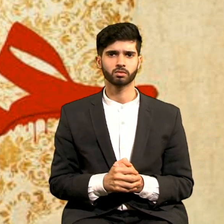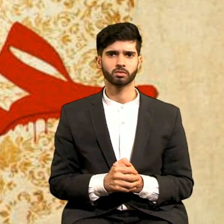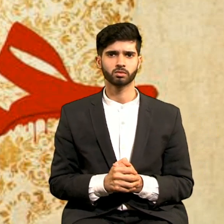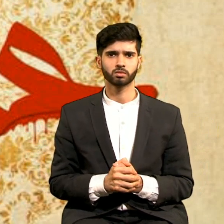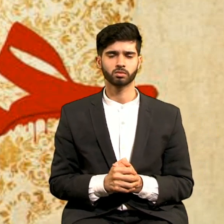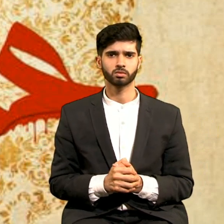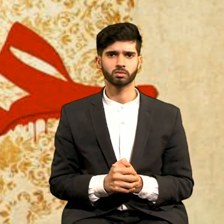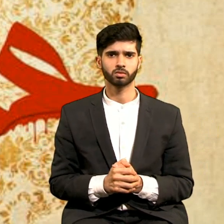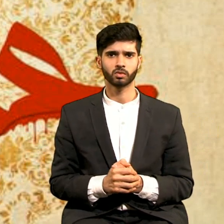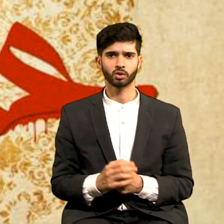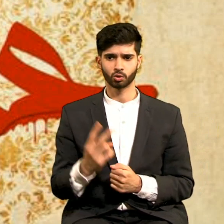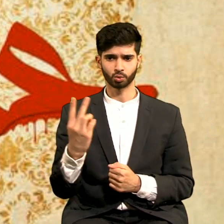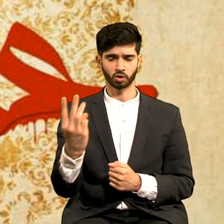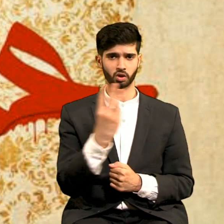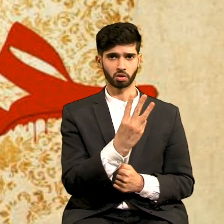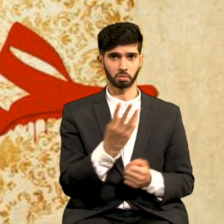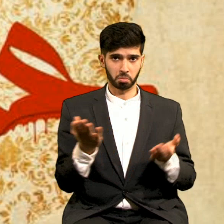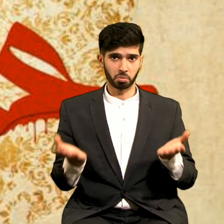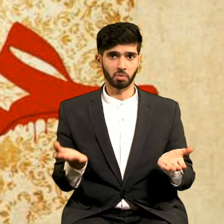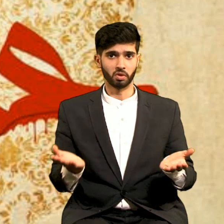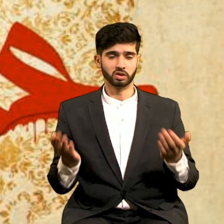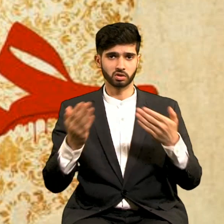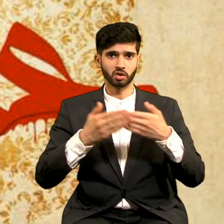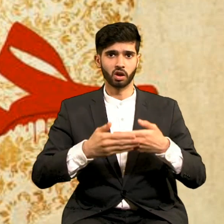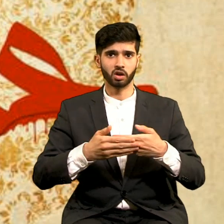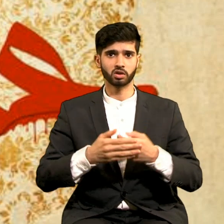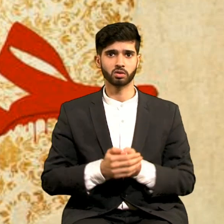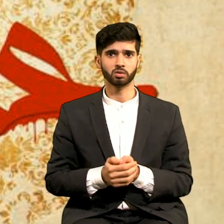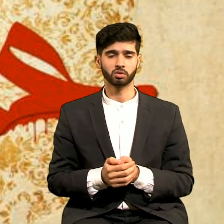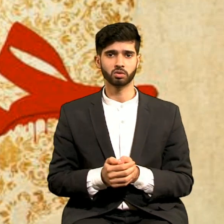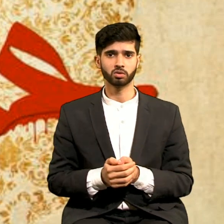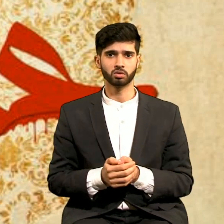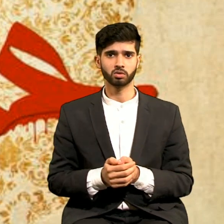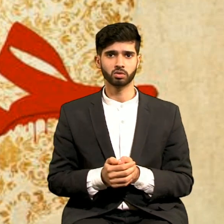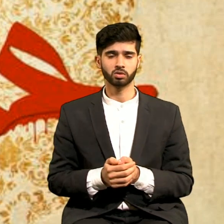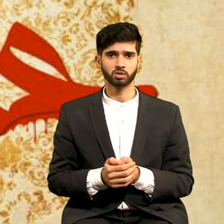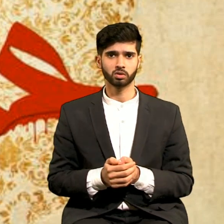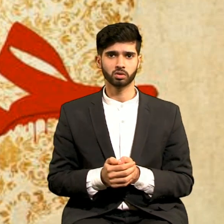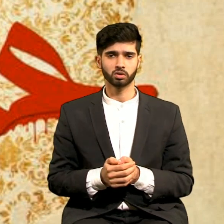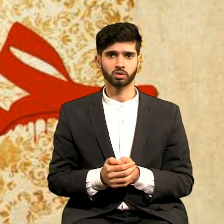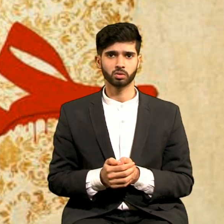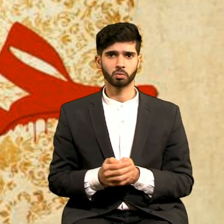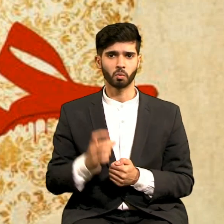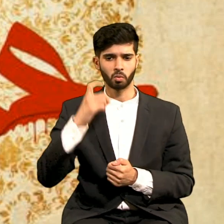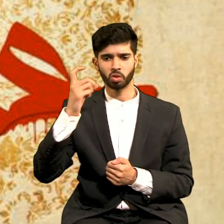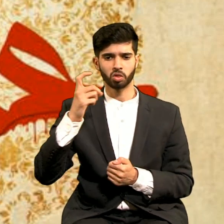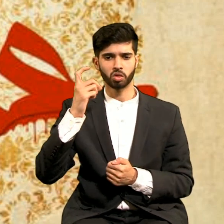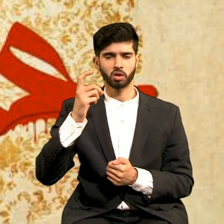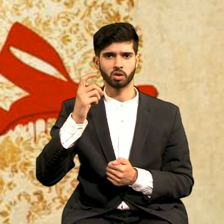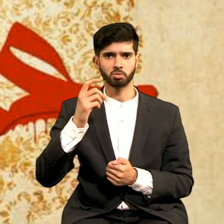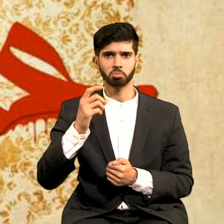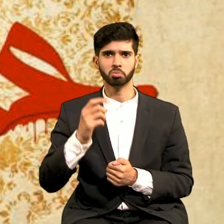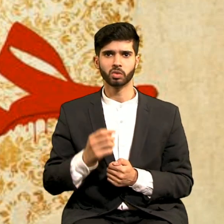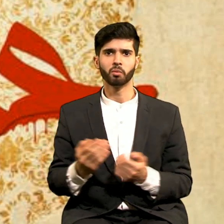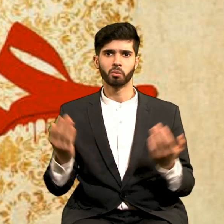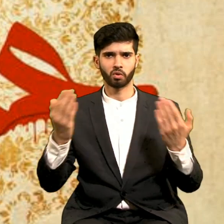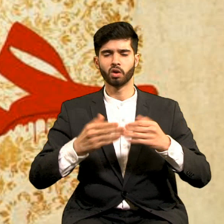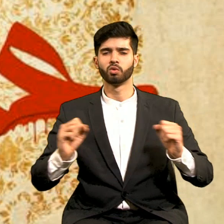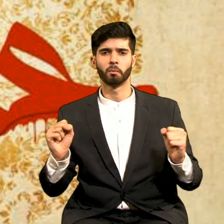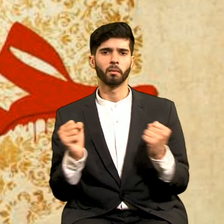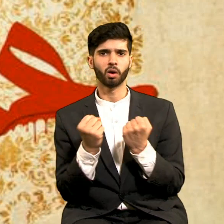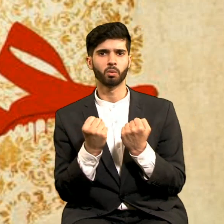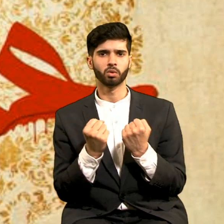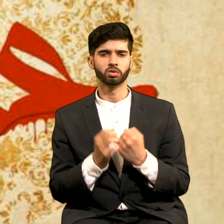that 23rd night of the month of Ramadan hopefully is hoped to be the night of Qadr. Now let's see the